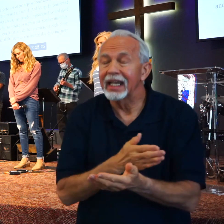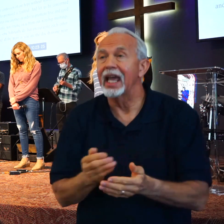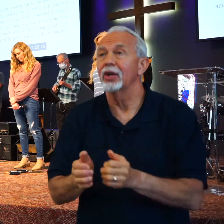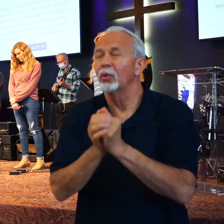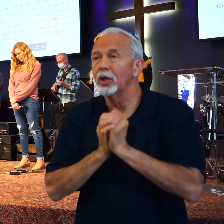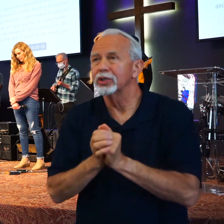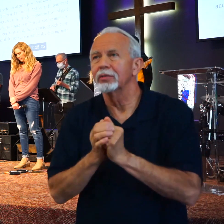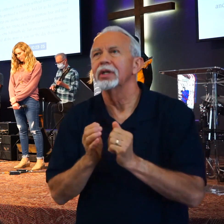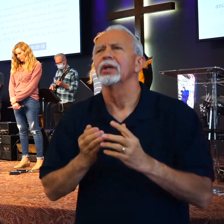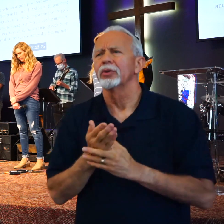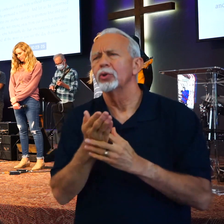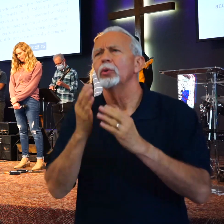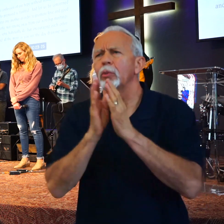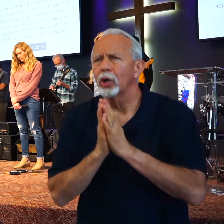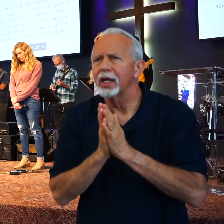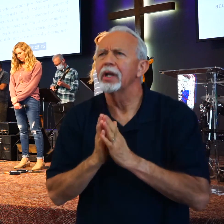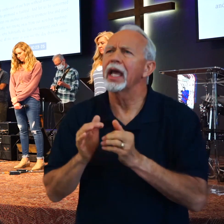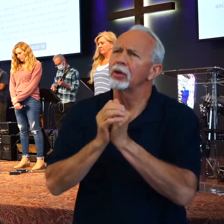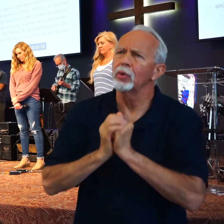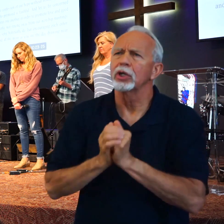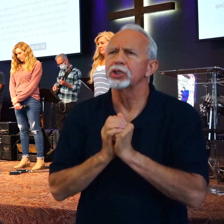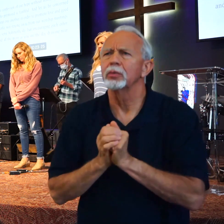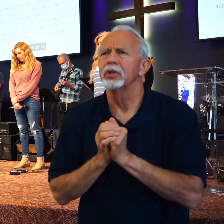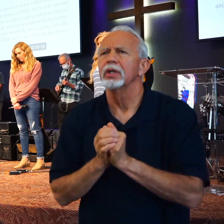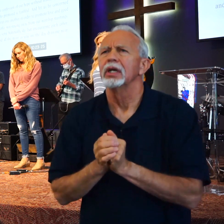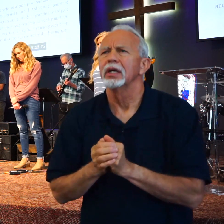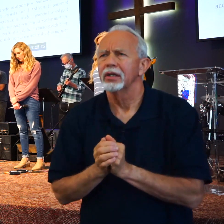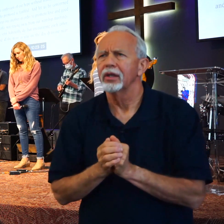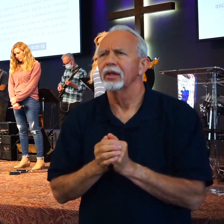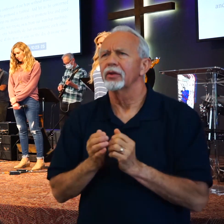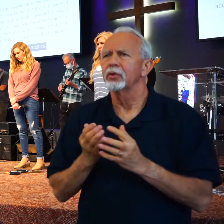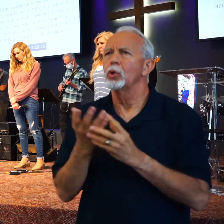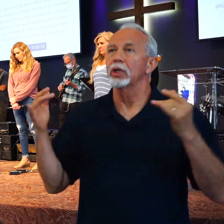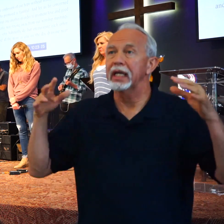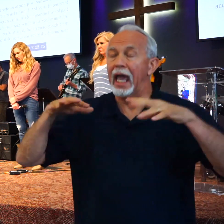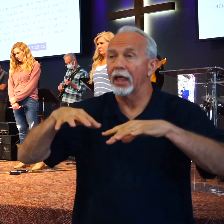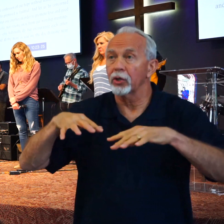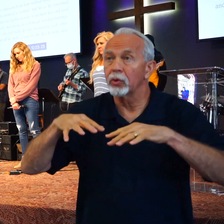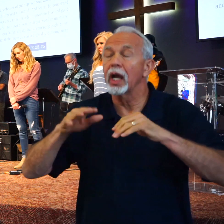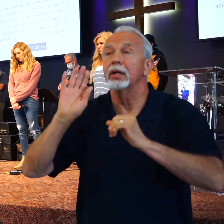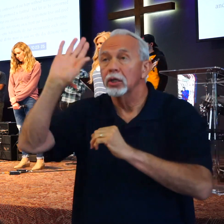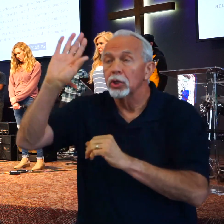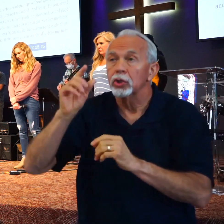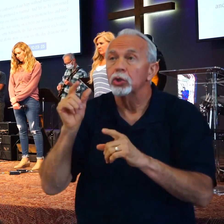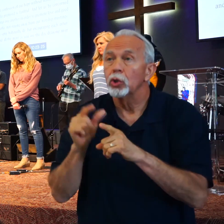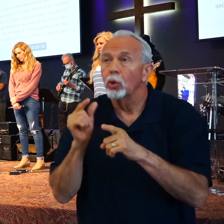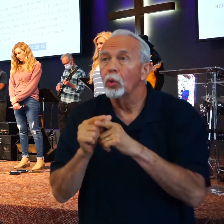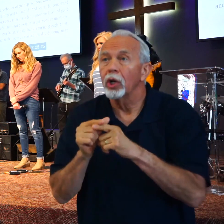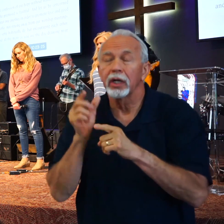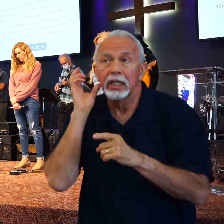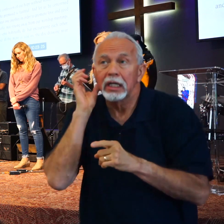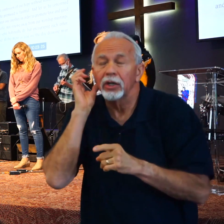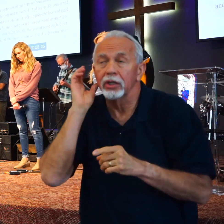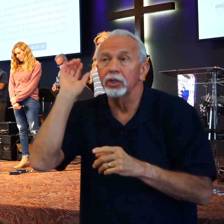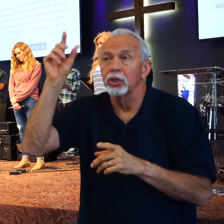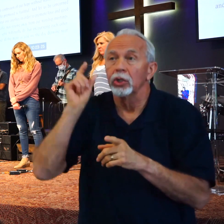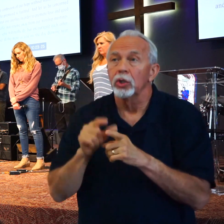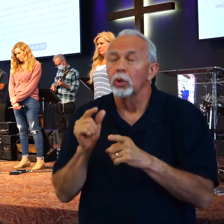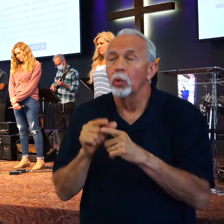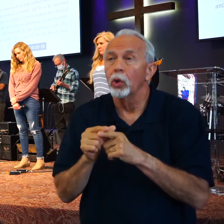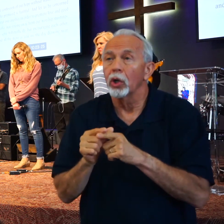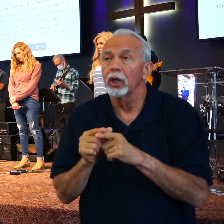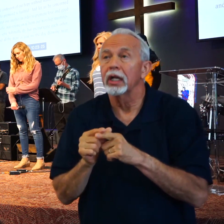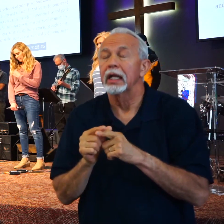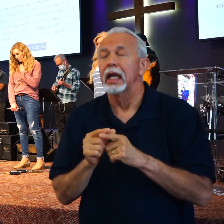worship through praying and worship through gathering around your word and hearing it preached and taught, and we have